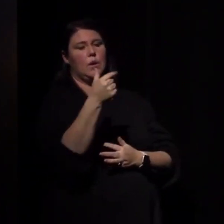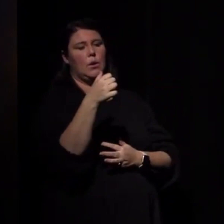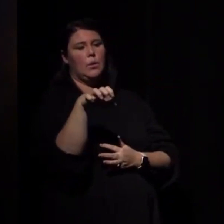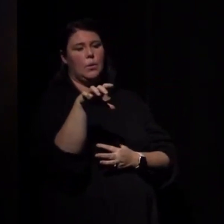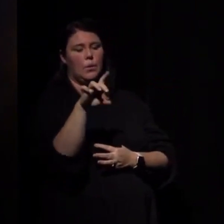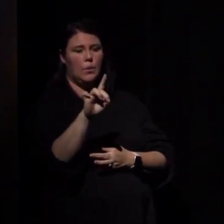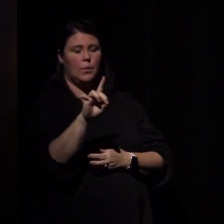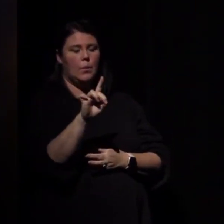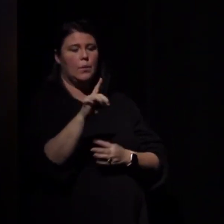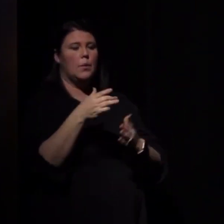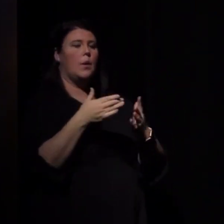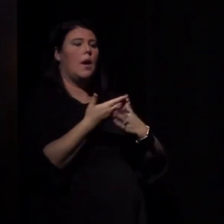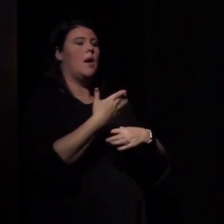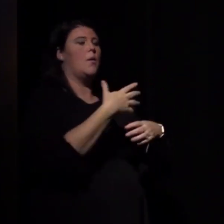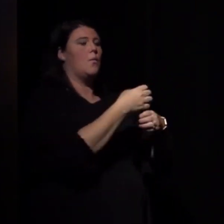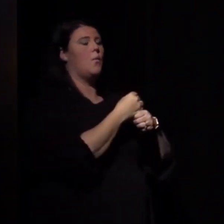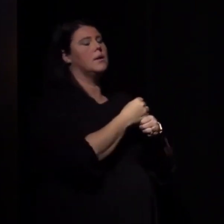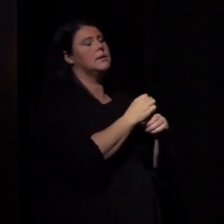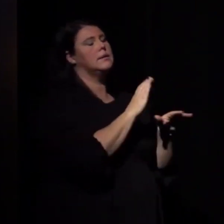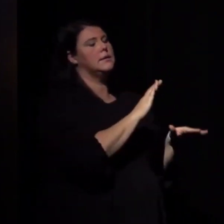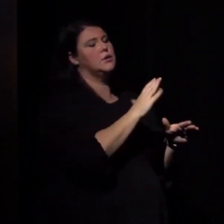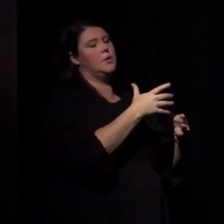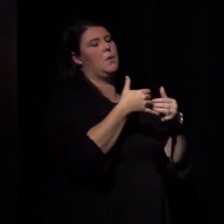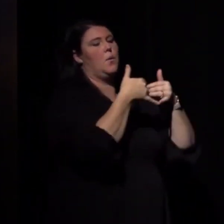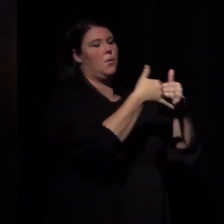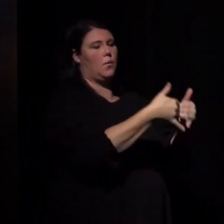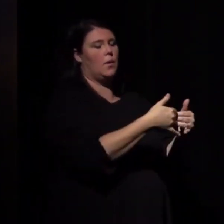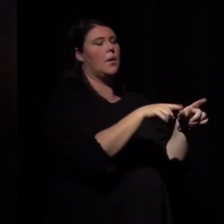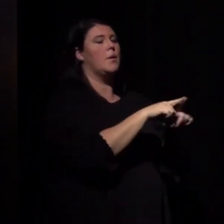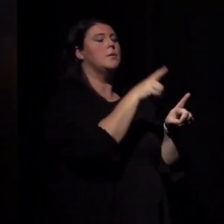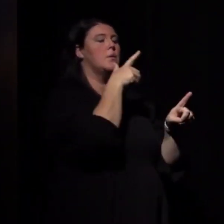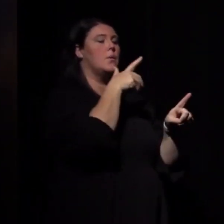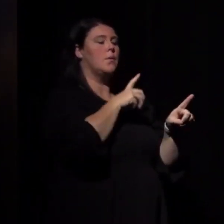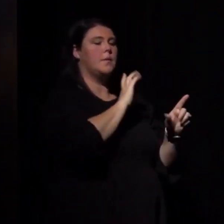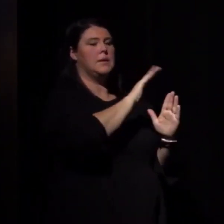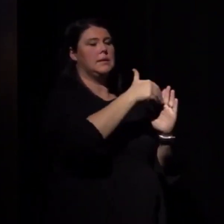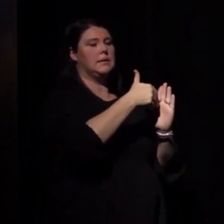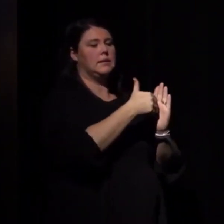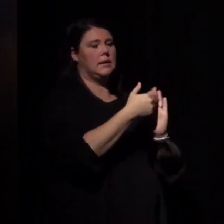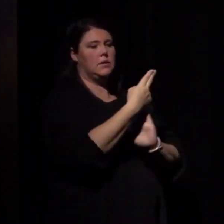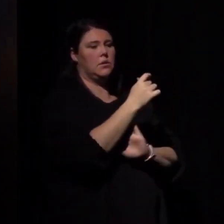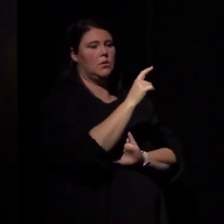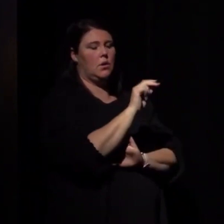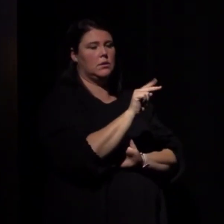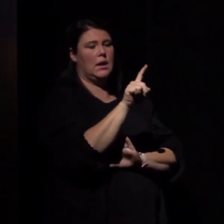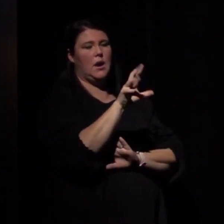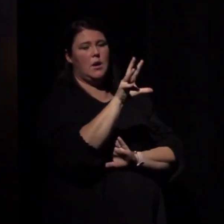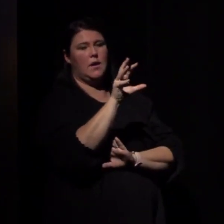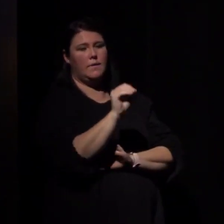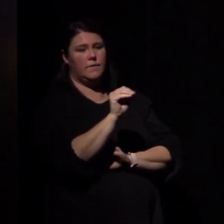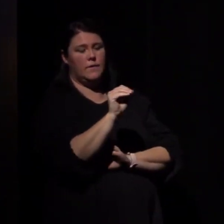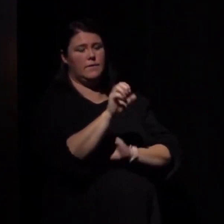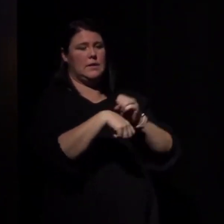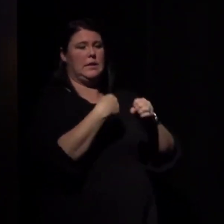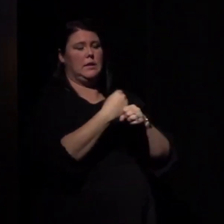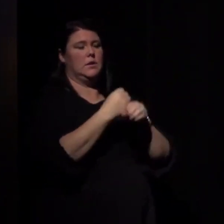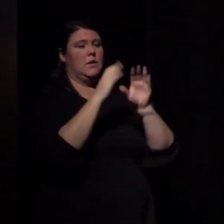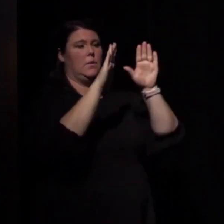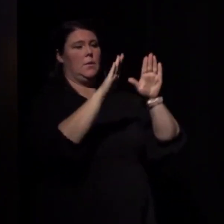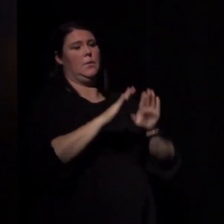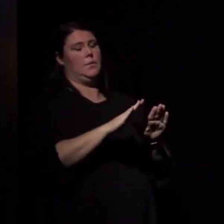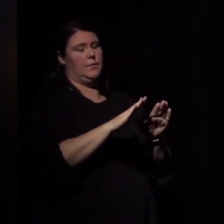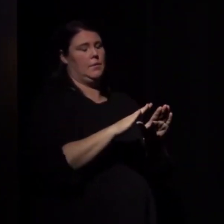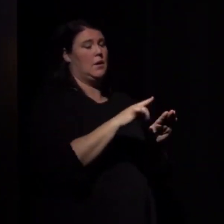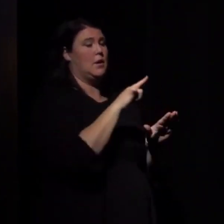Consequential Citizenship Award, as well as Women's Centers Halton, 150 Years of Exemplary Women. Lena